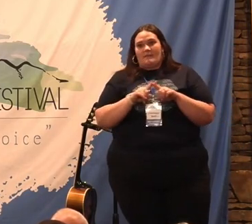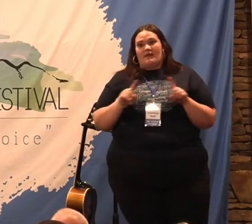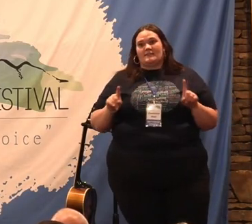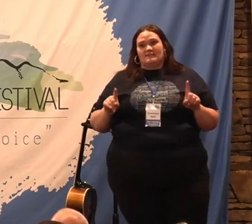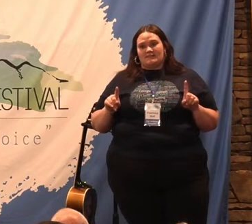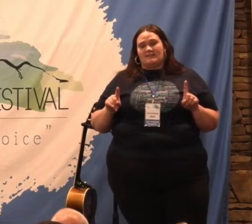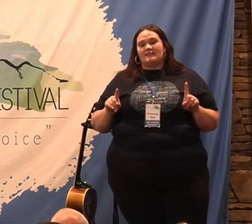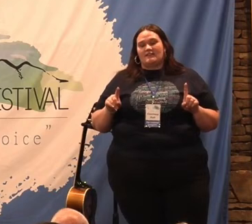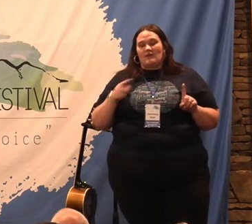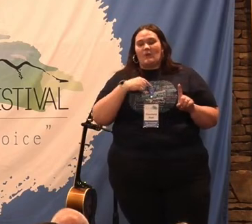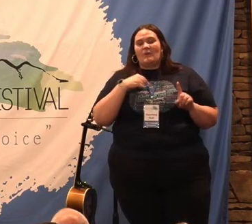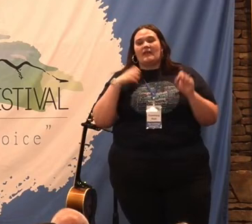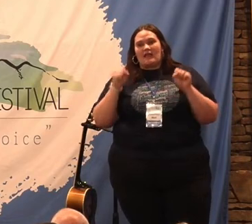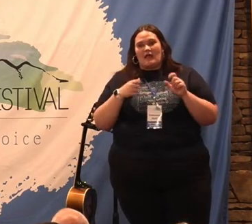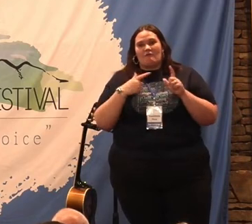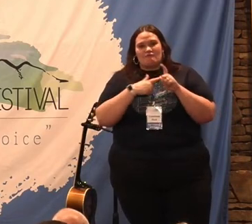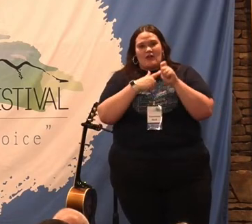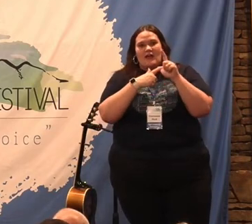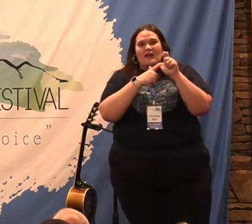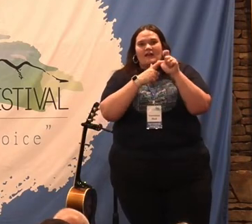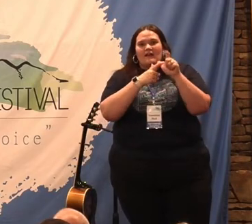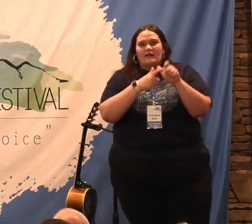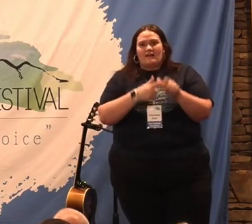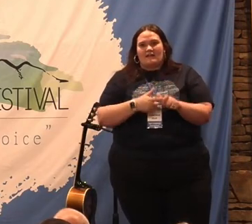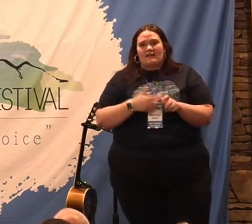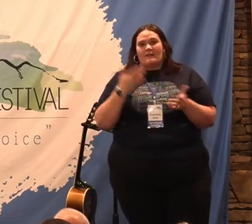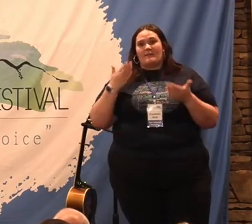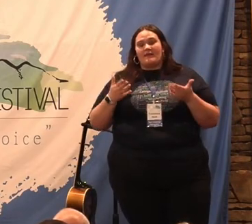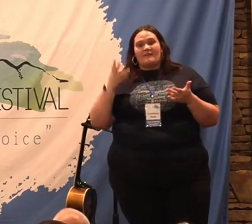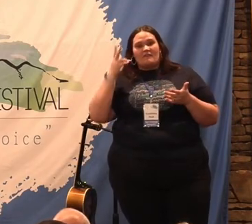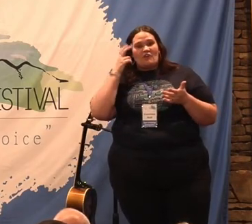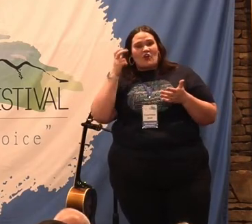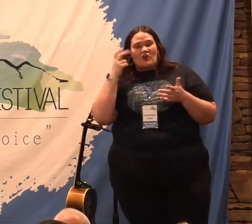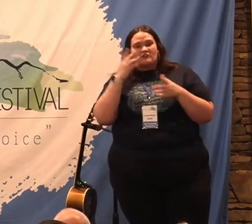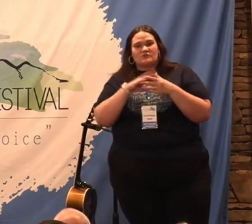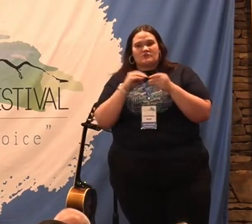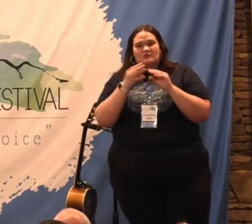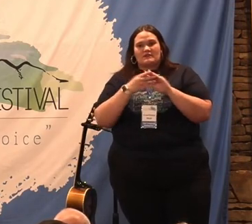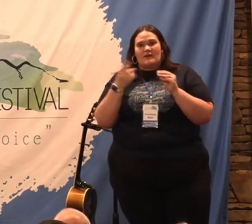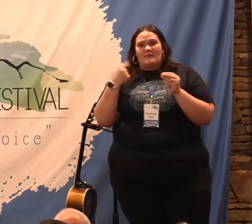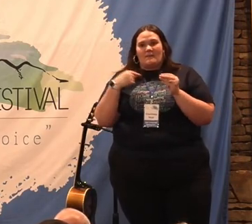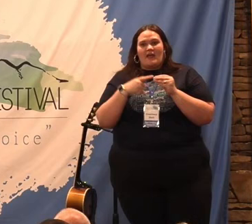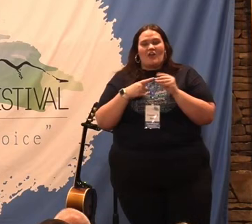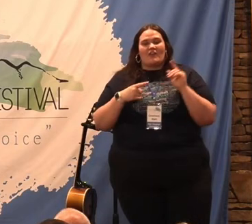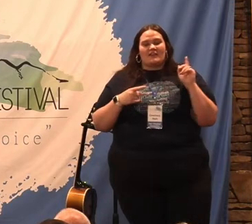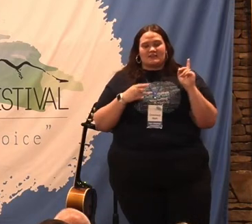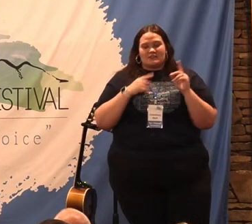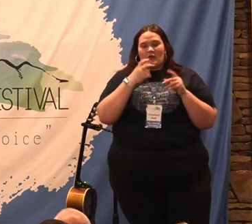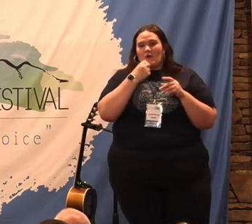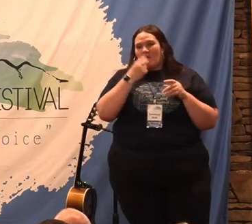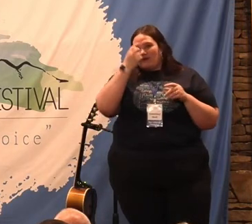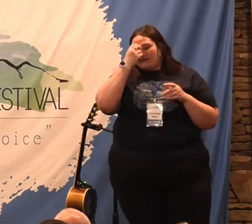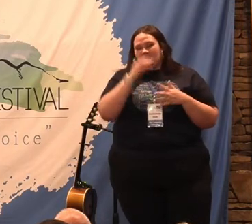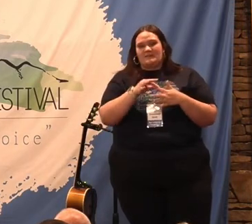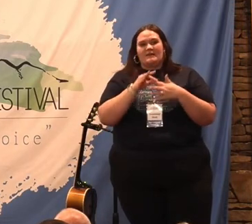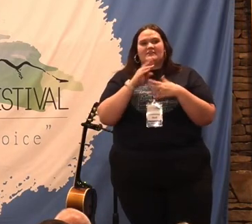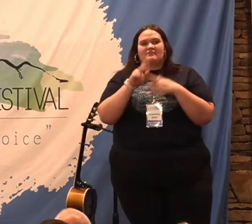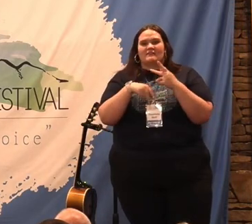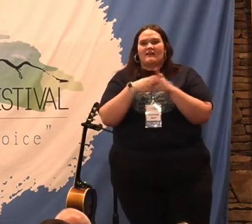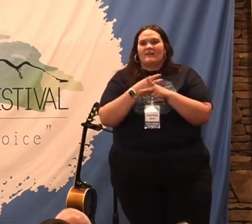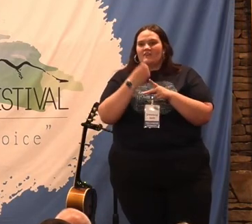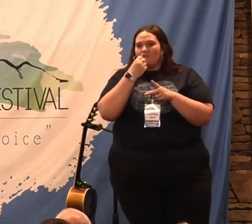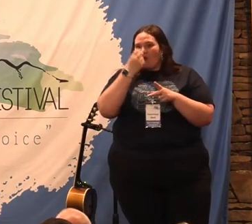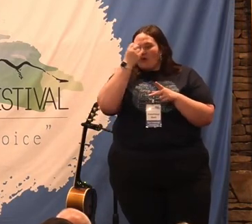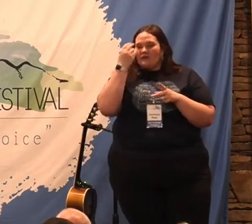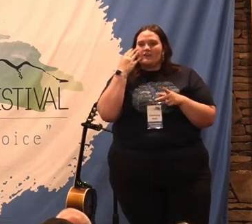goats, probably from somebody within this room. This is a special kind of goat. They've gone around and around those